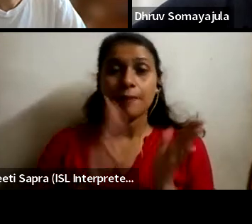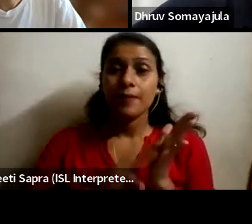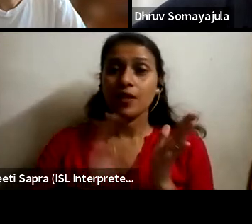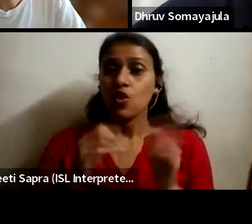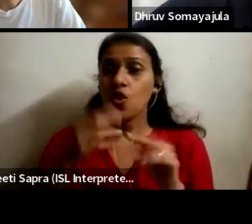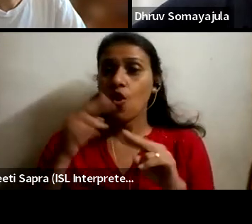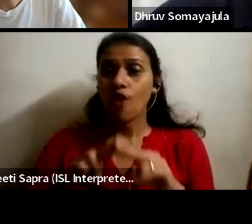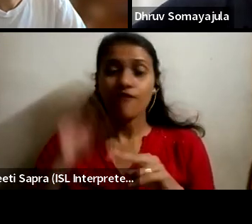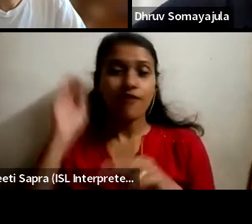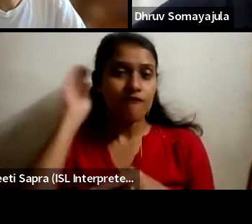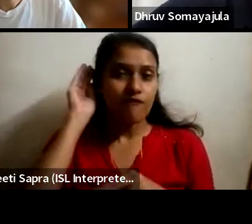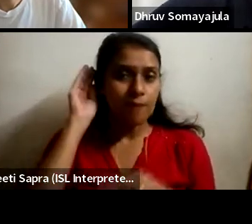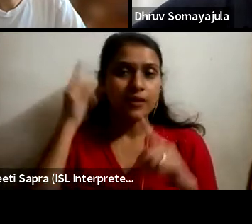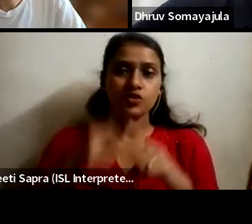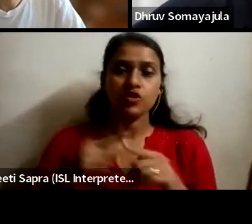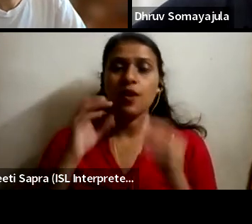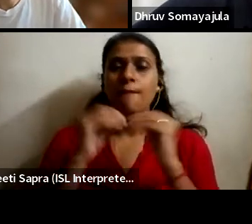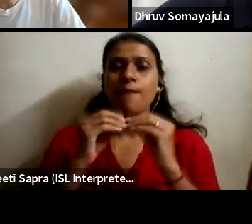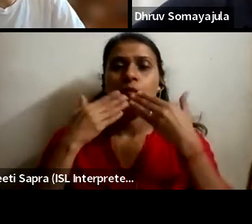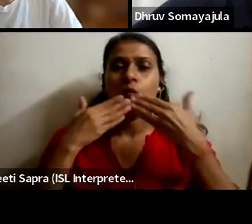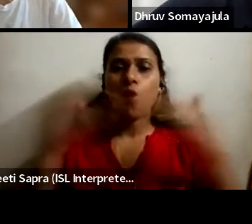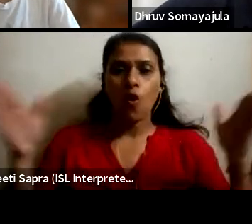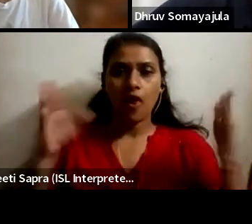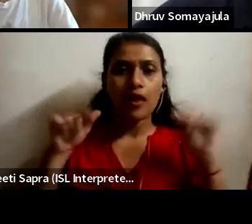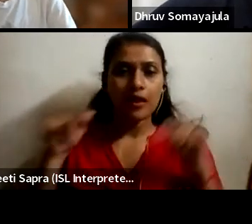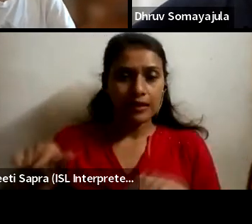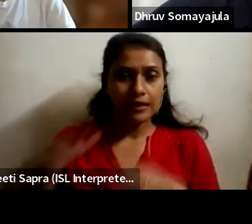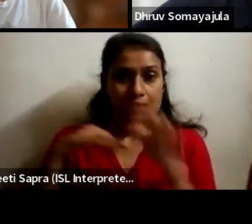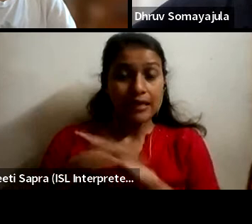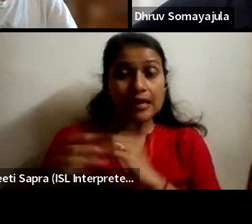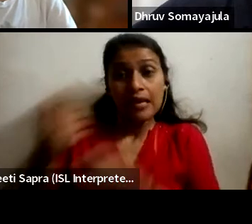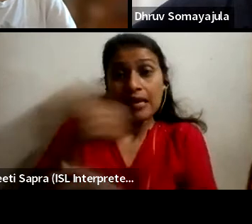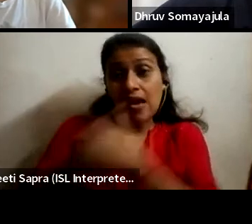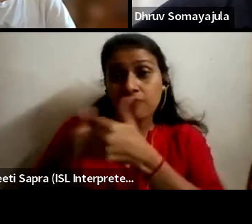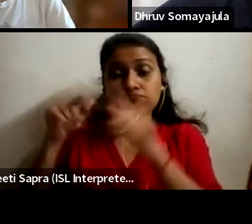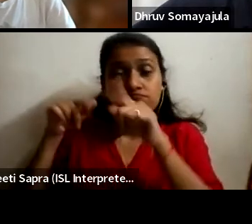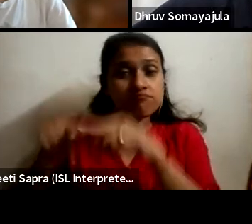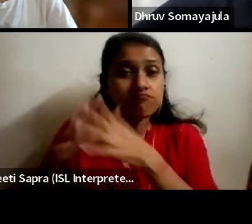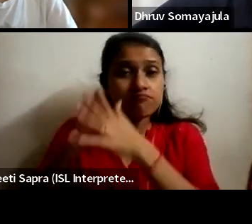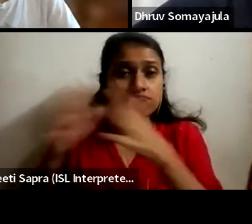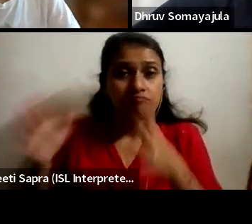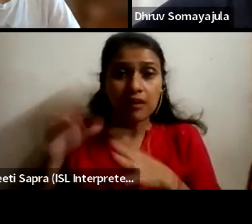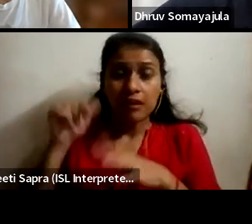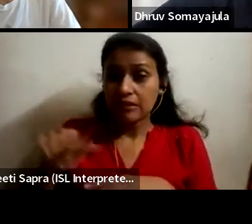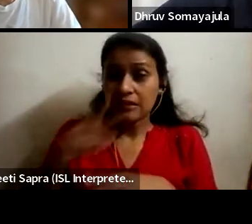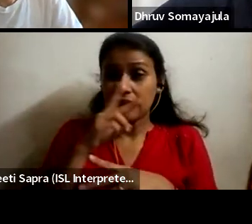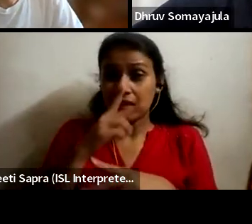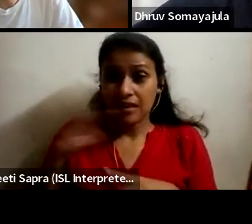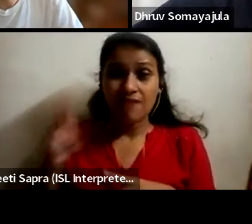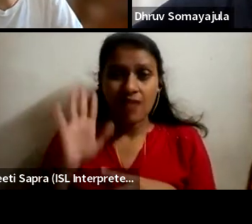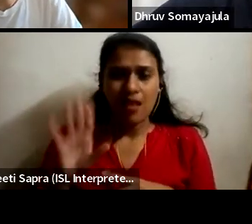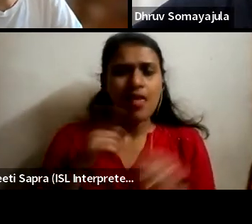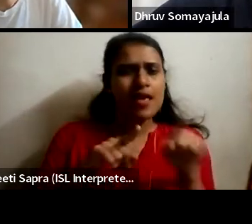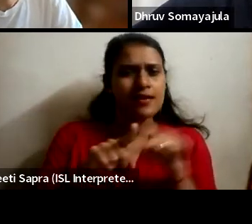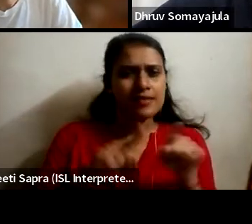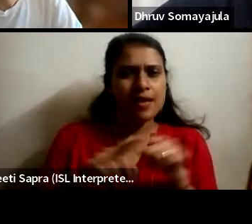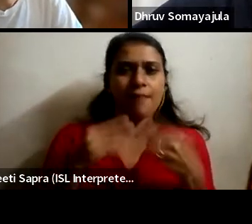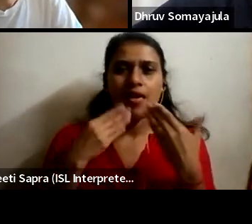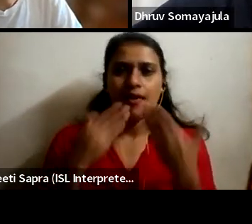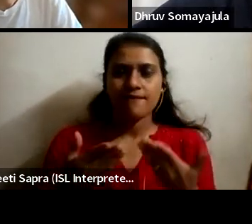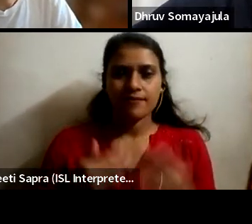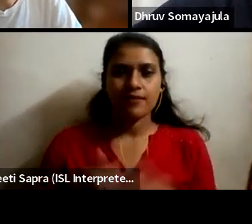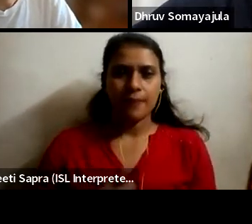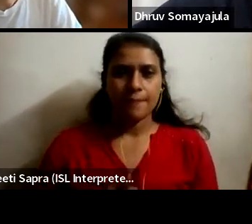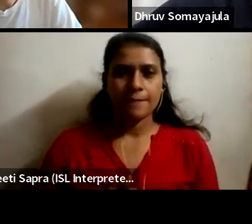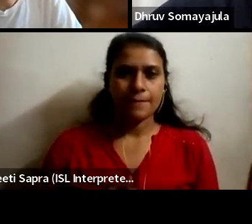and Broadcasting, and what happens in the broadcast sector, what happens in the competition sector, what happens in the telecommunication sector. That's just an example that as long back